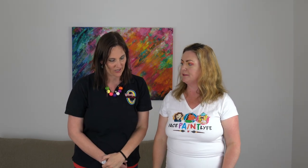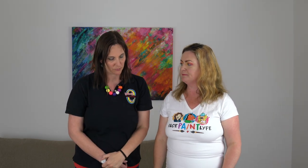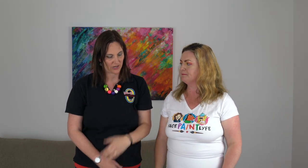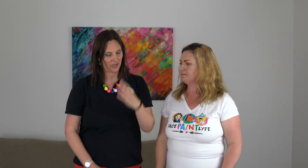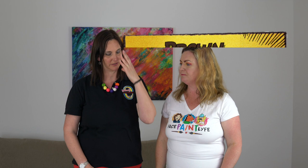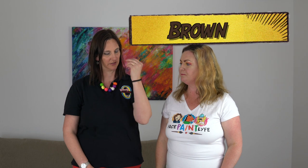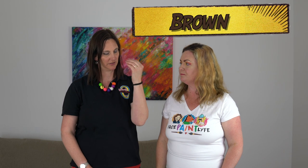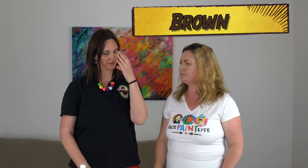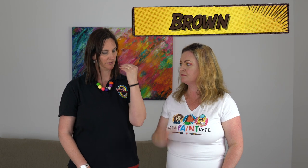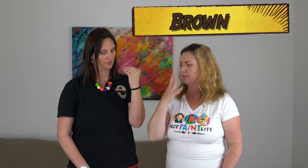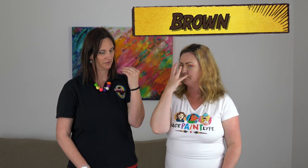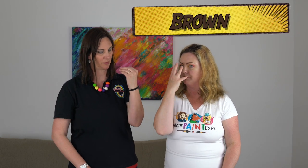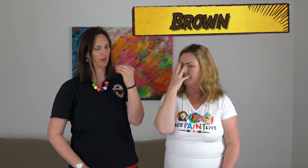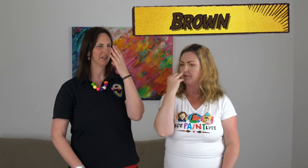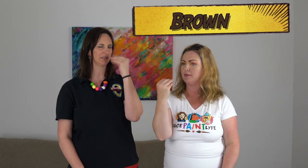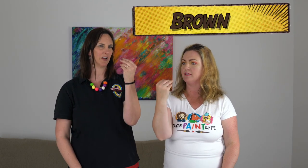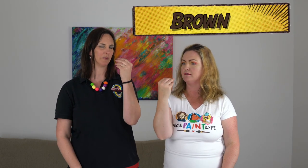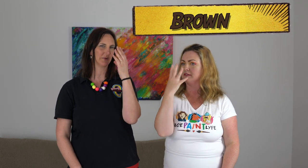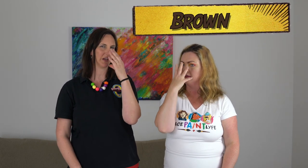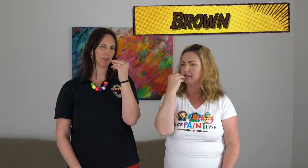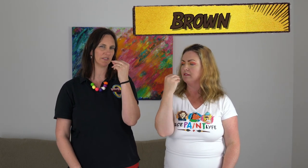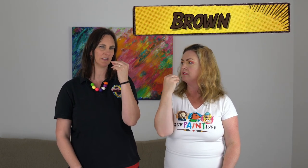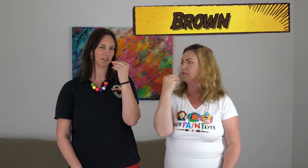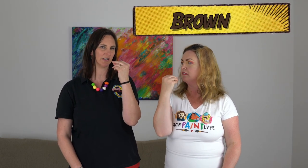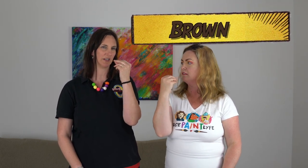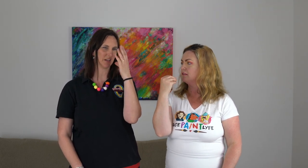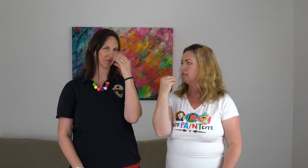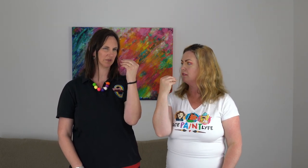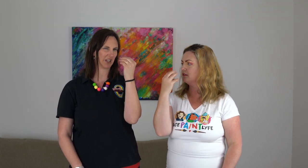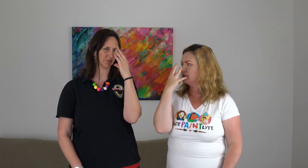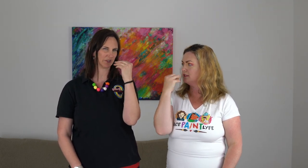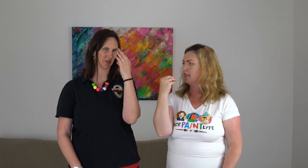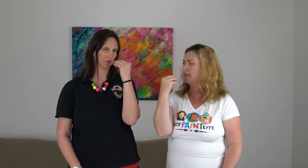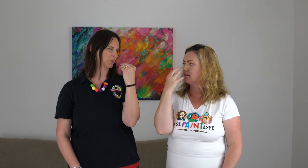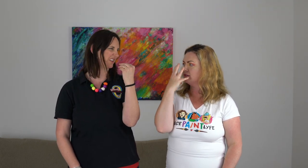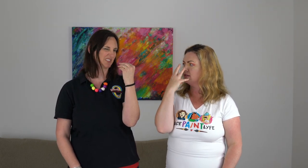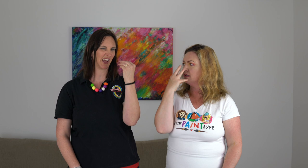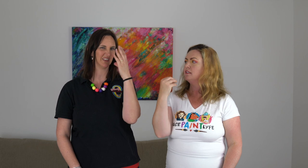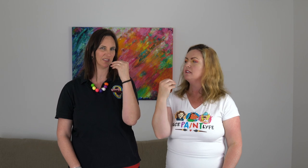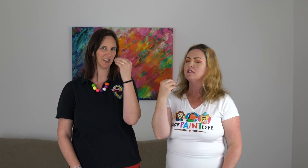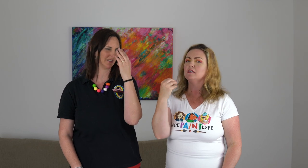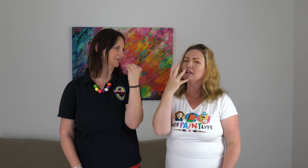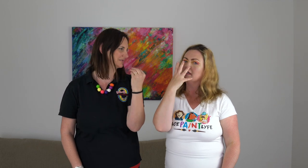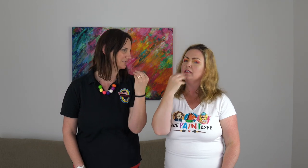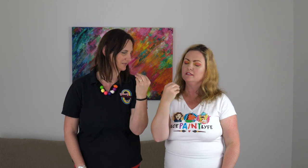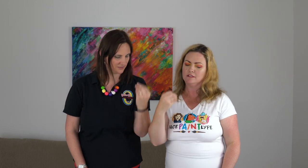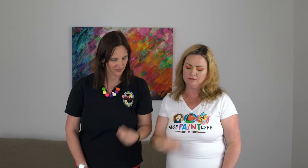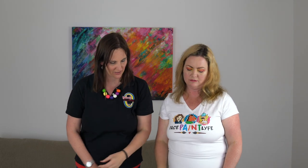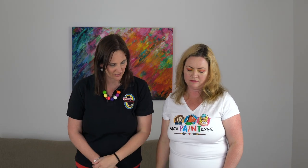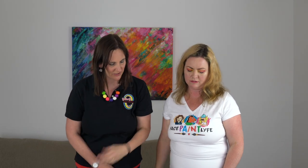brown. Brown. So brown is, I remember that because it's like an animal, an animal's got a brown snout. Yeah. Yeah, okay, that's cool. Yeah, and you do